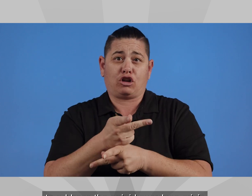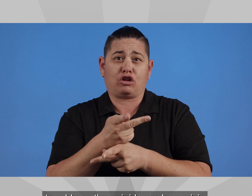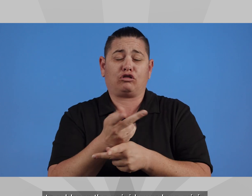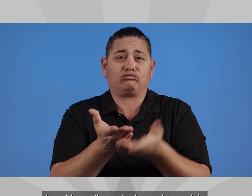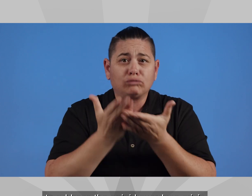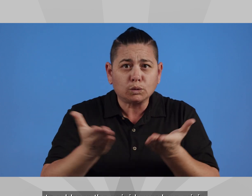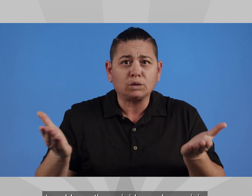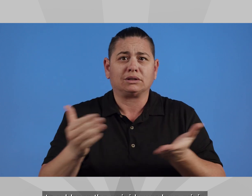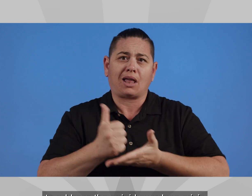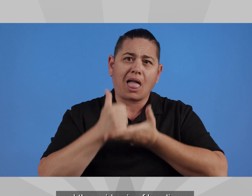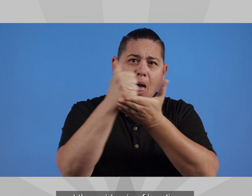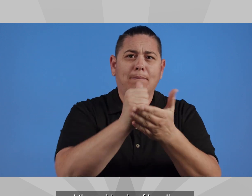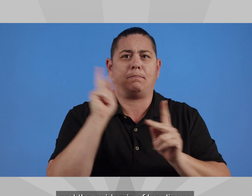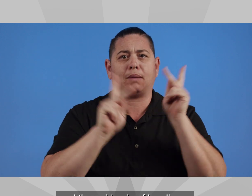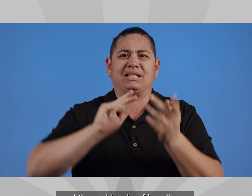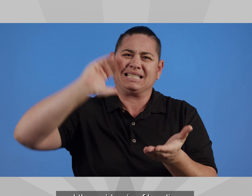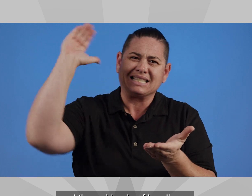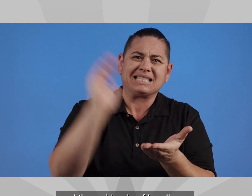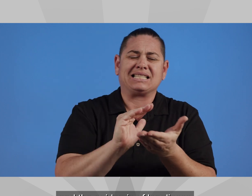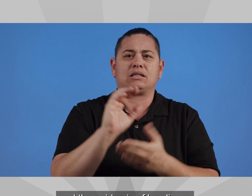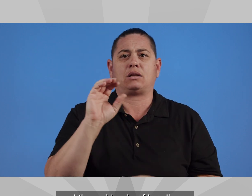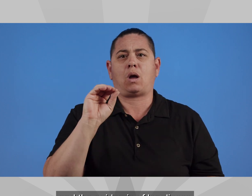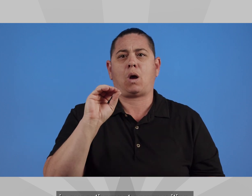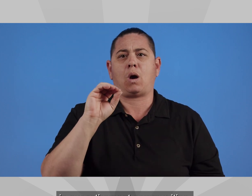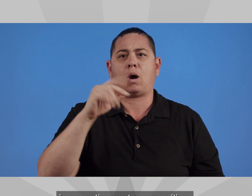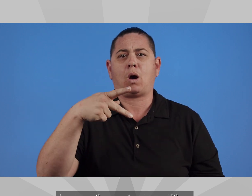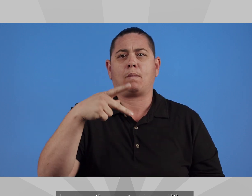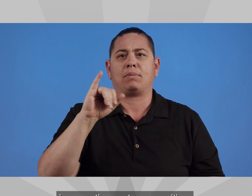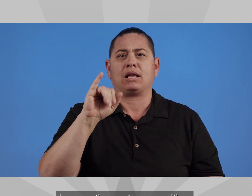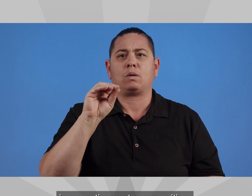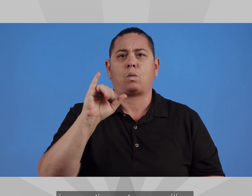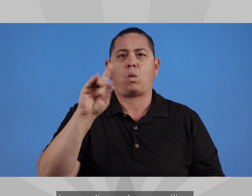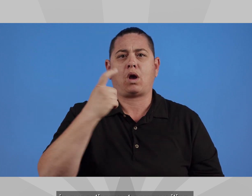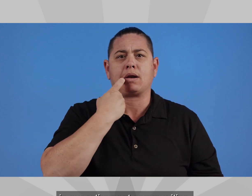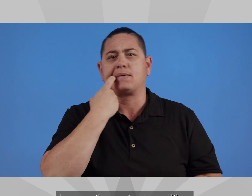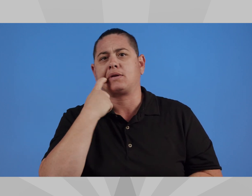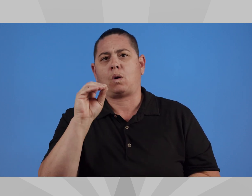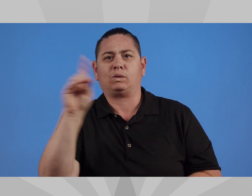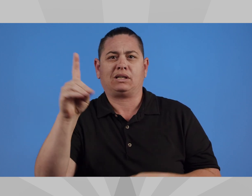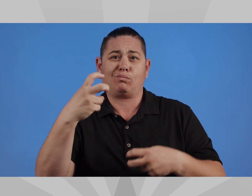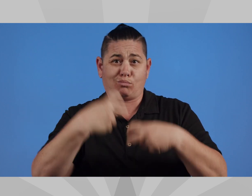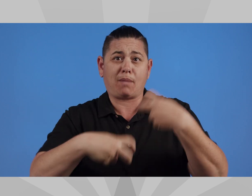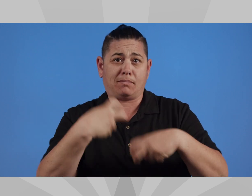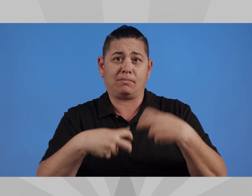overdose crisis and the epidemic of loneliness in our retirement communities.